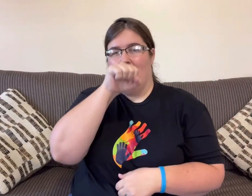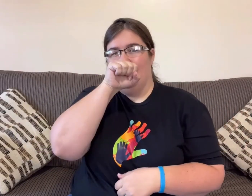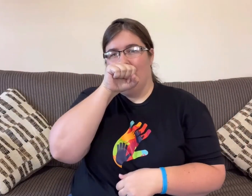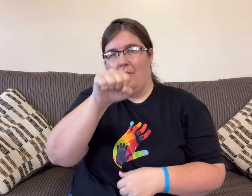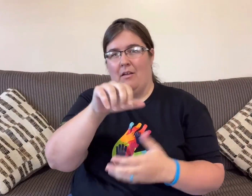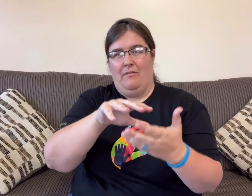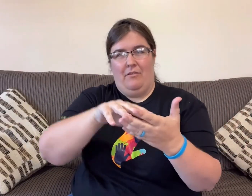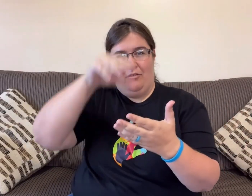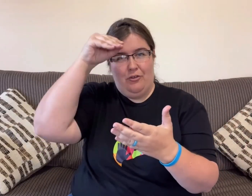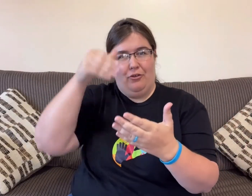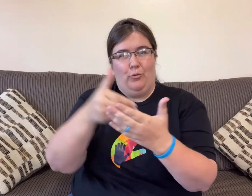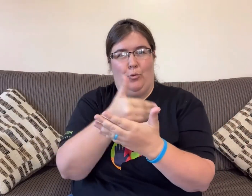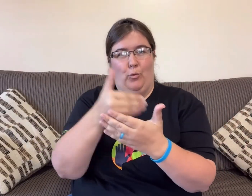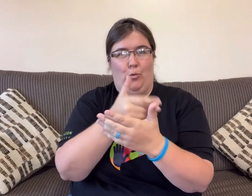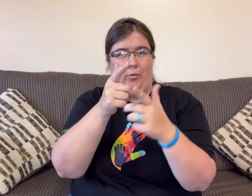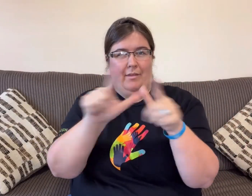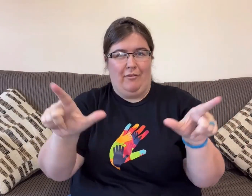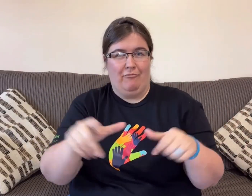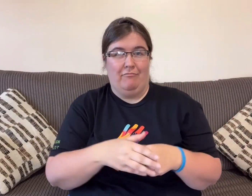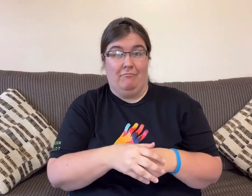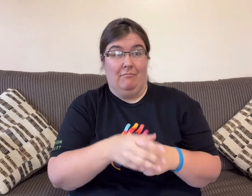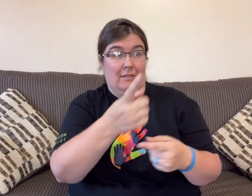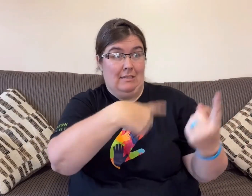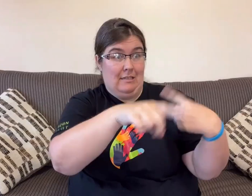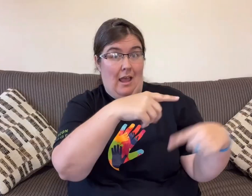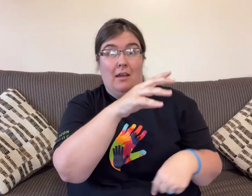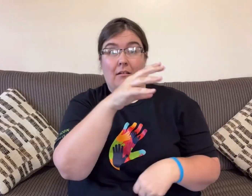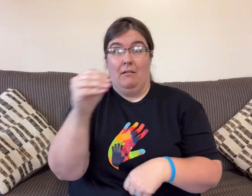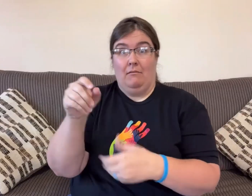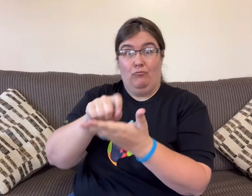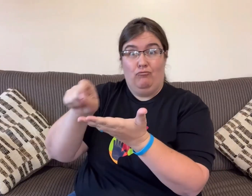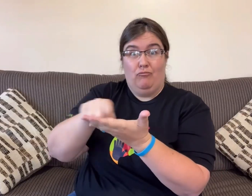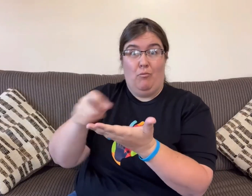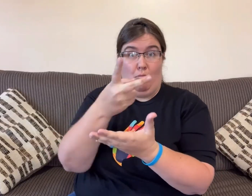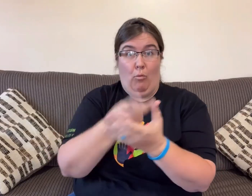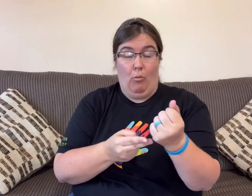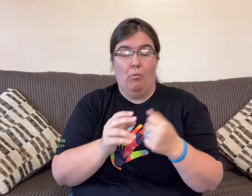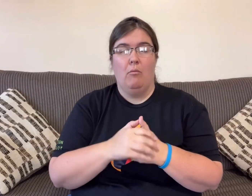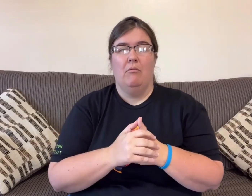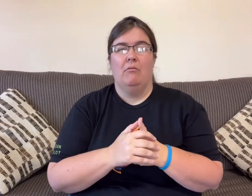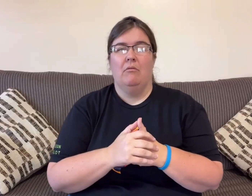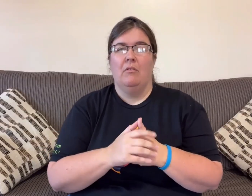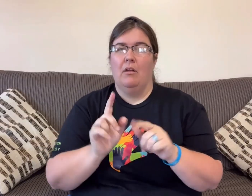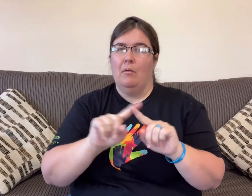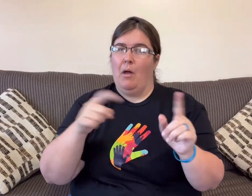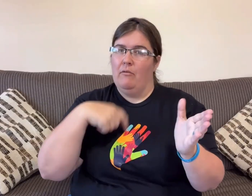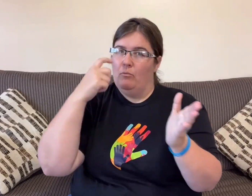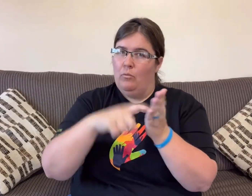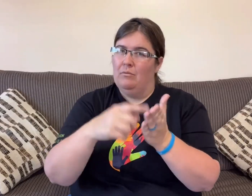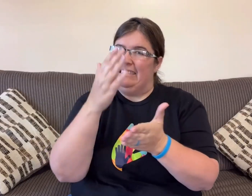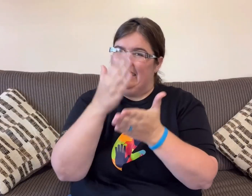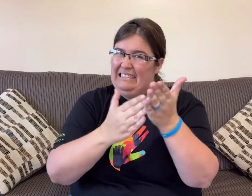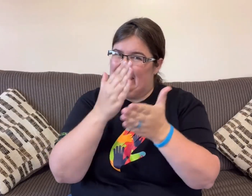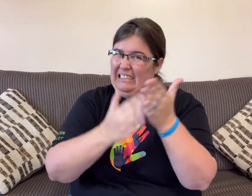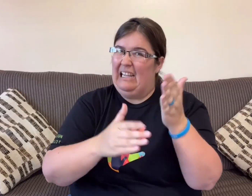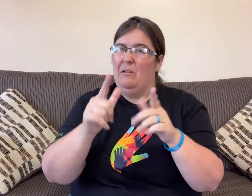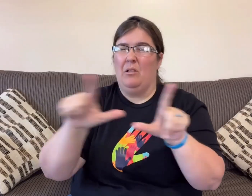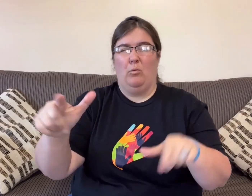I love learning new languages, both signed and written. But I've noticed that some languages are